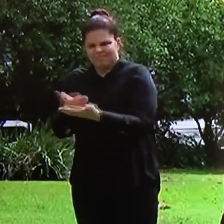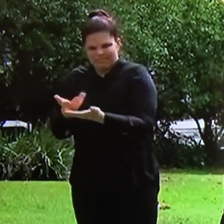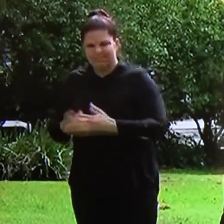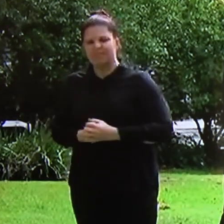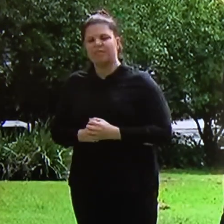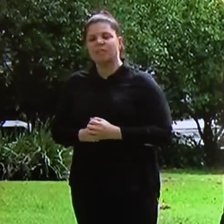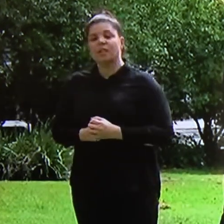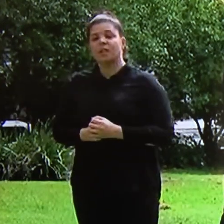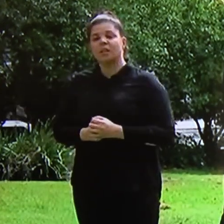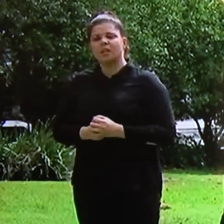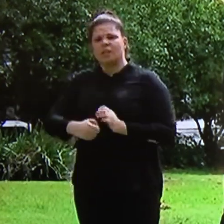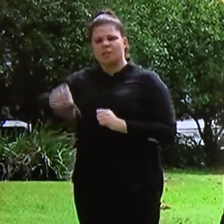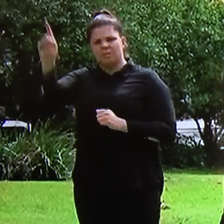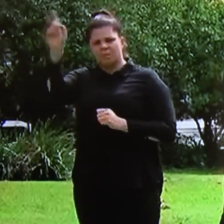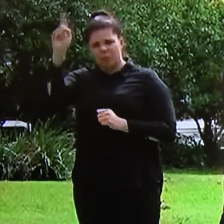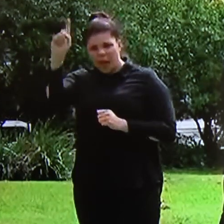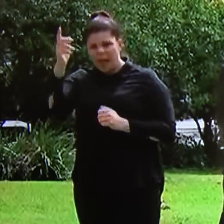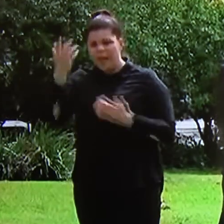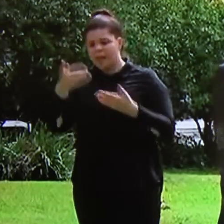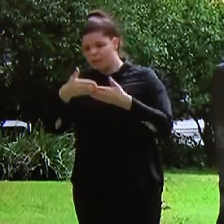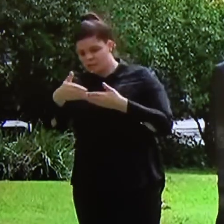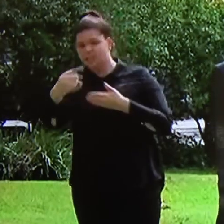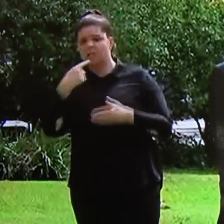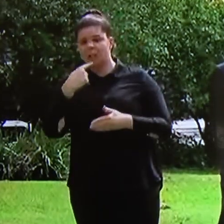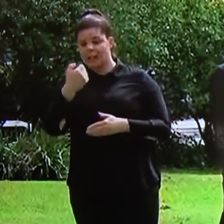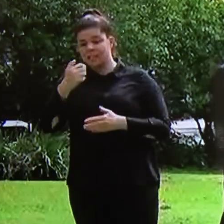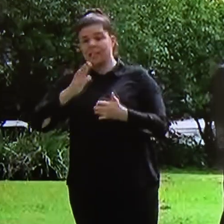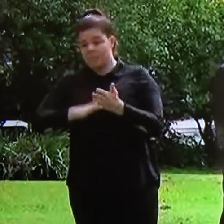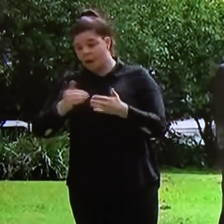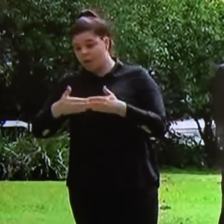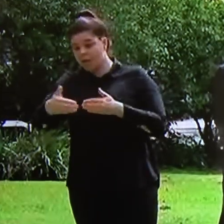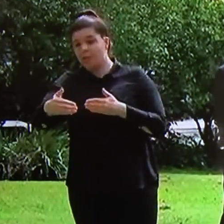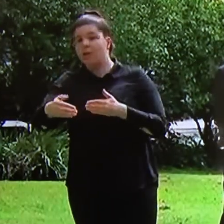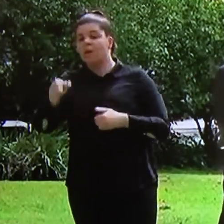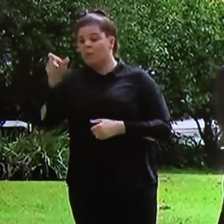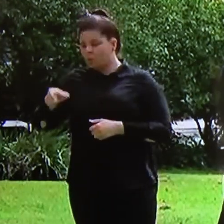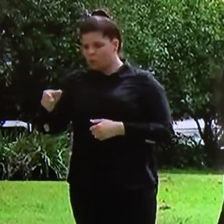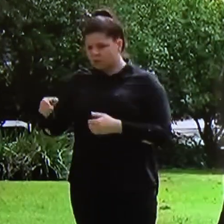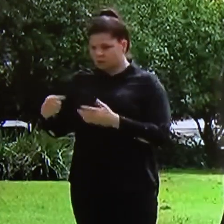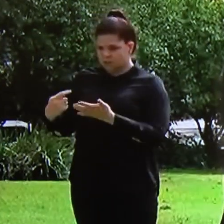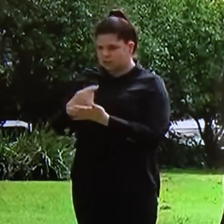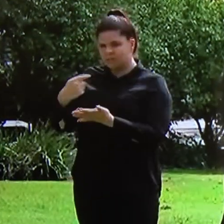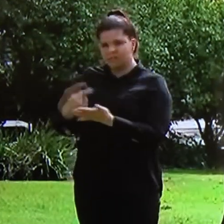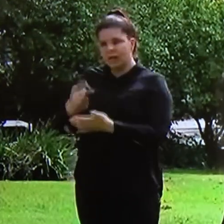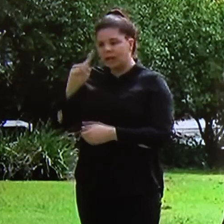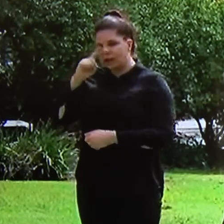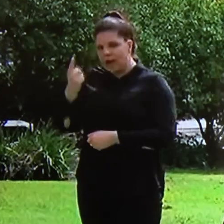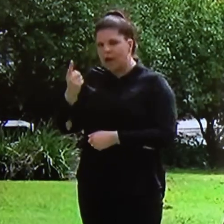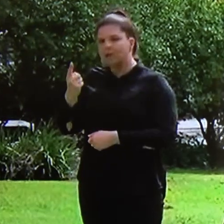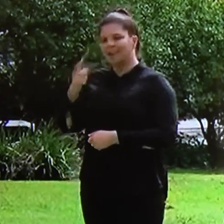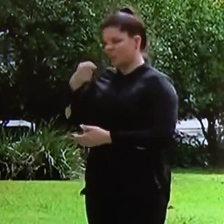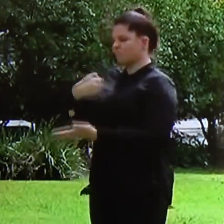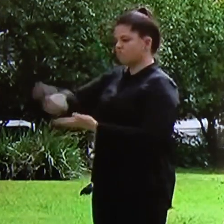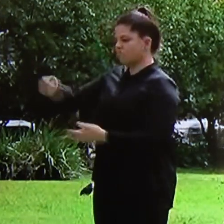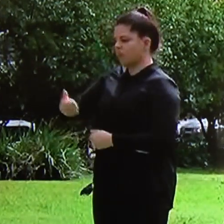that no tenant can be evicted over the next 6 months simply because of being in rental arrears. And the other point I would make as well, for